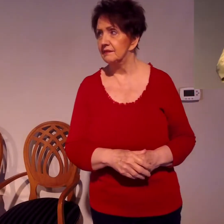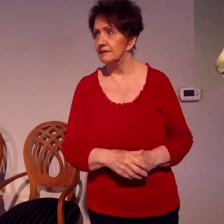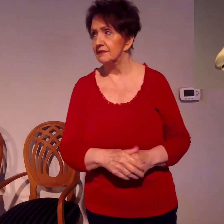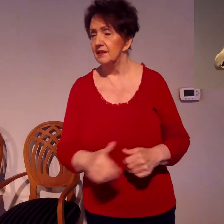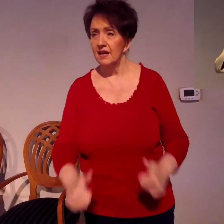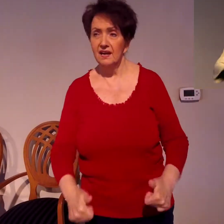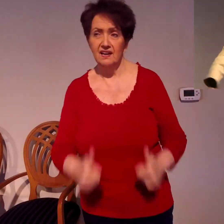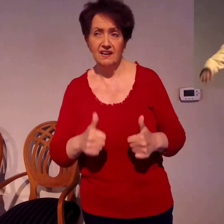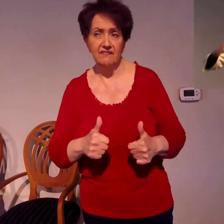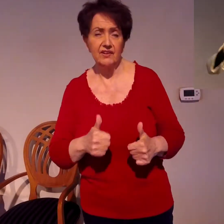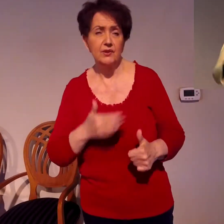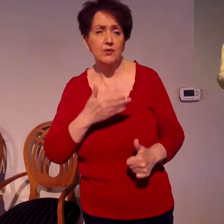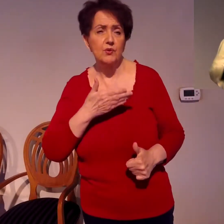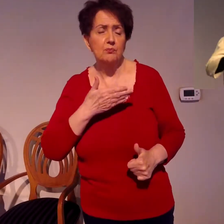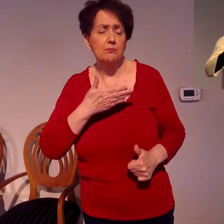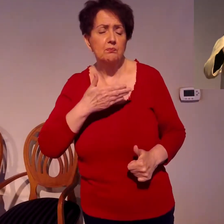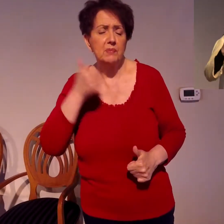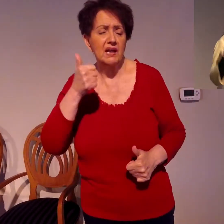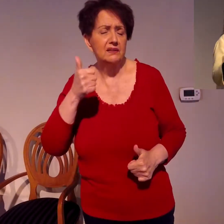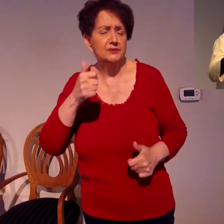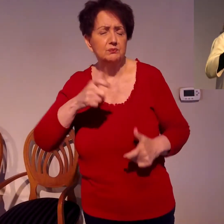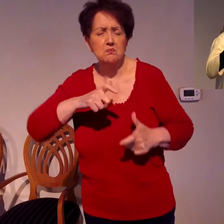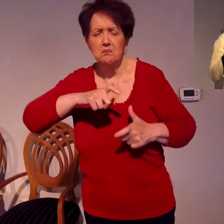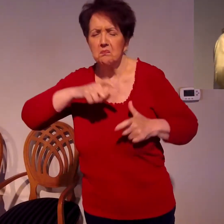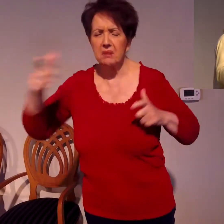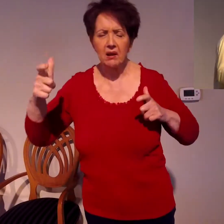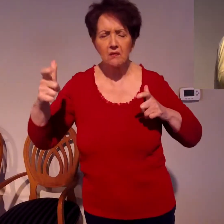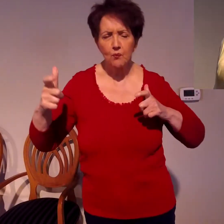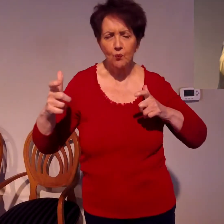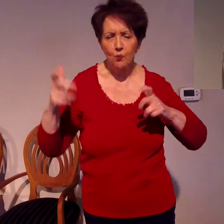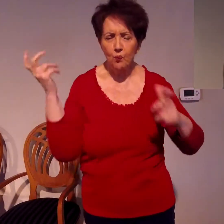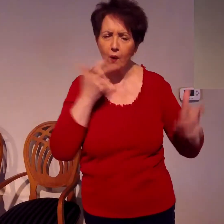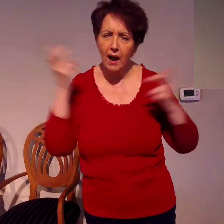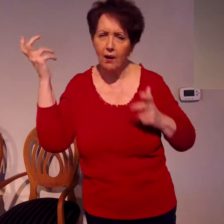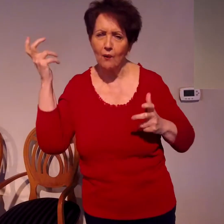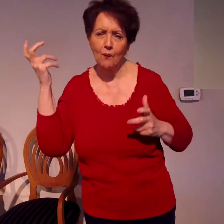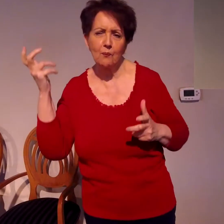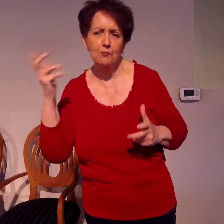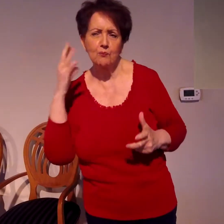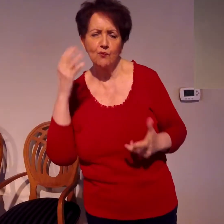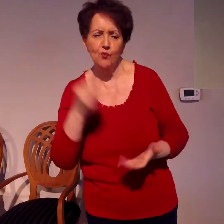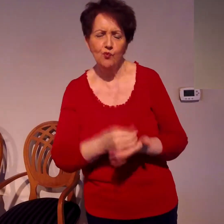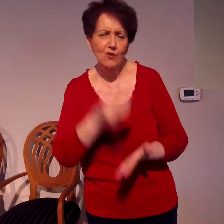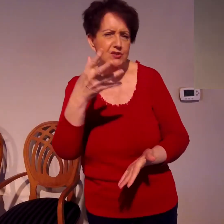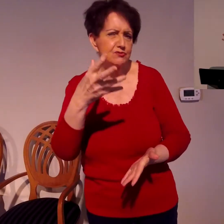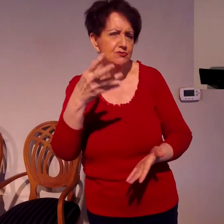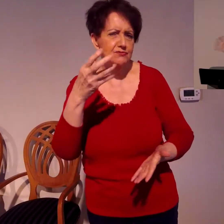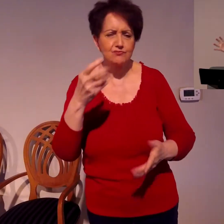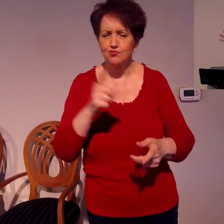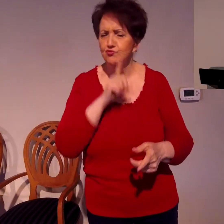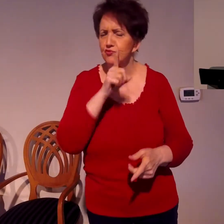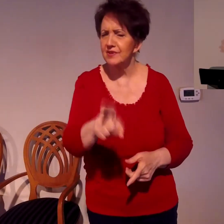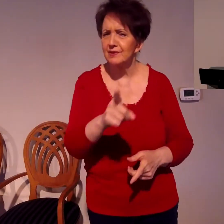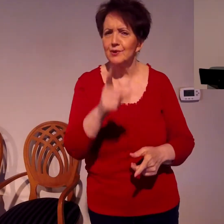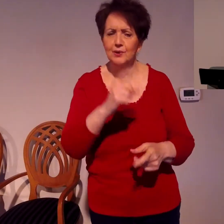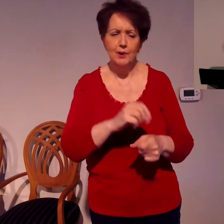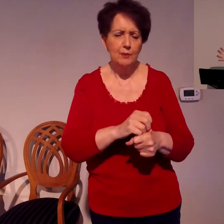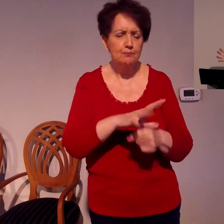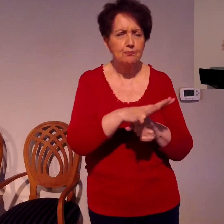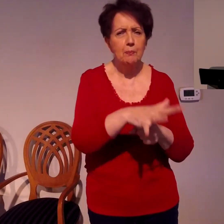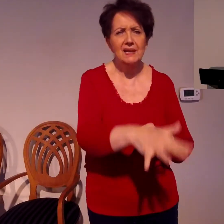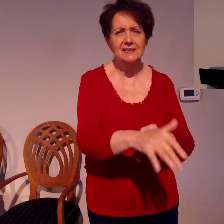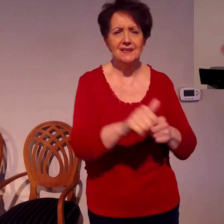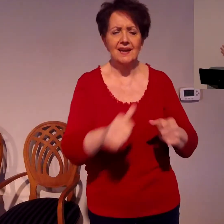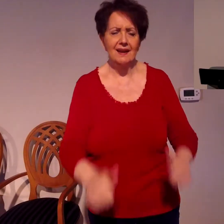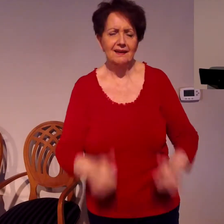living your most exquisite, bodacious, bountiful, joy-filled, rich, authentic, abundant life that you can